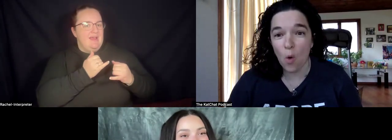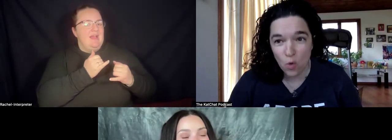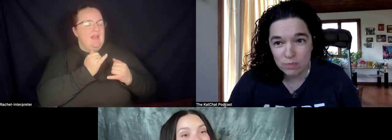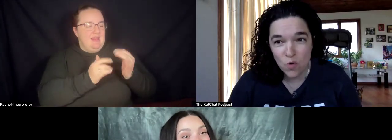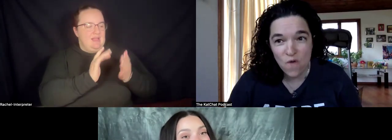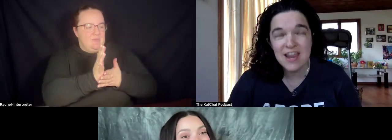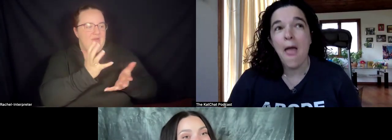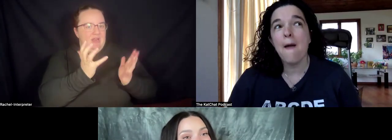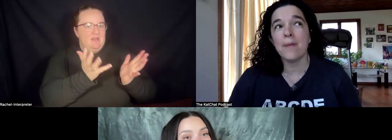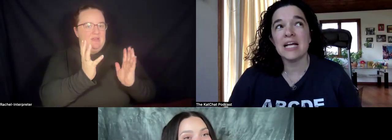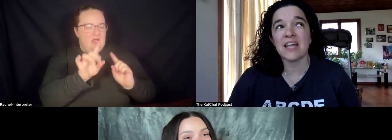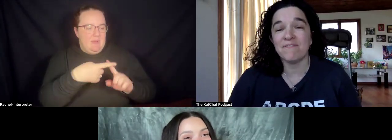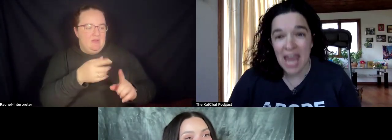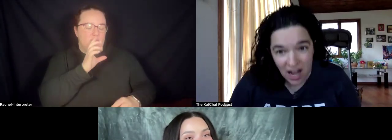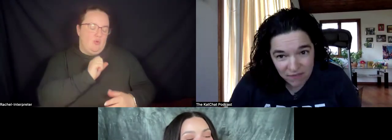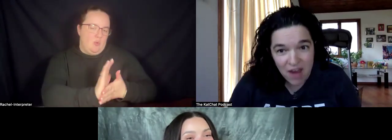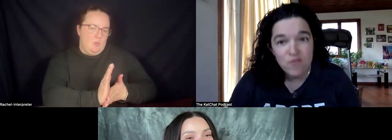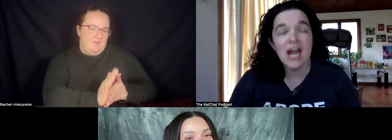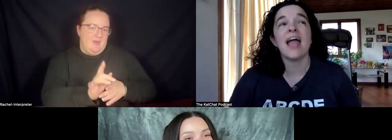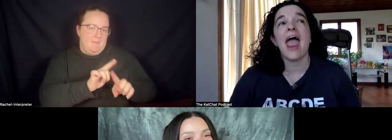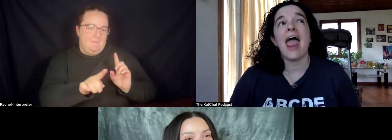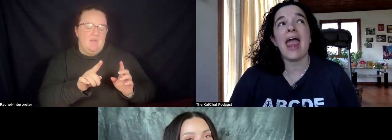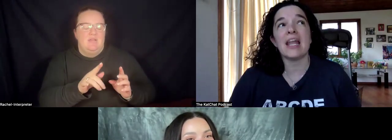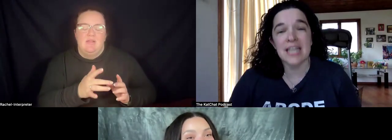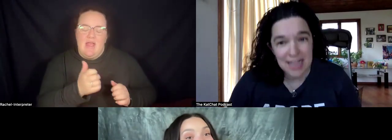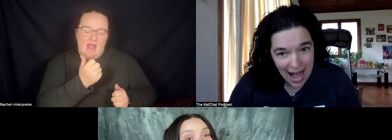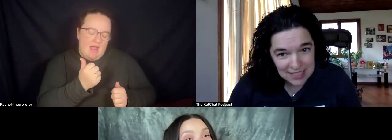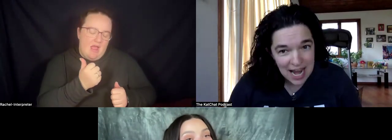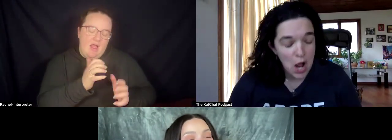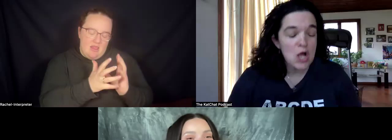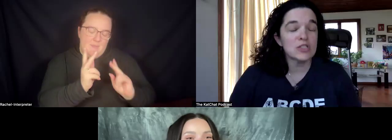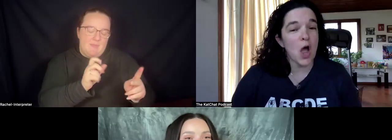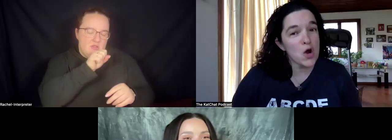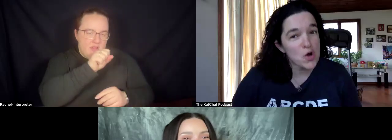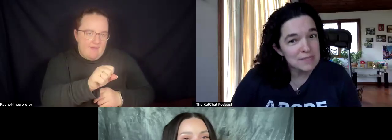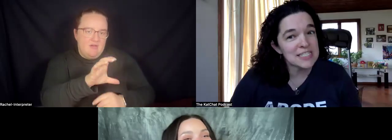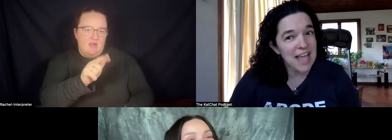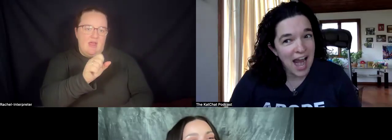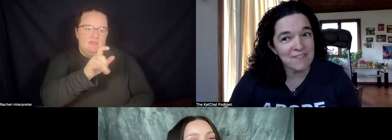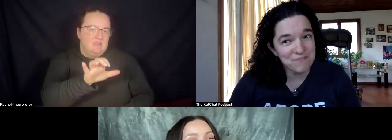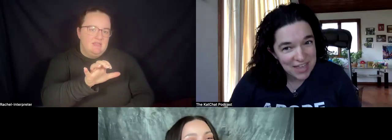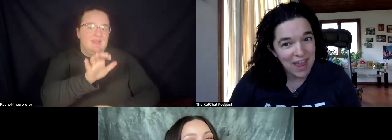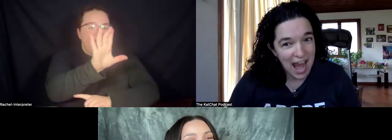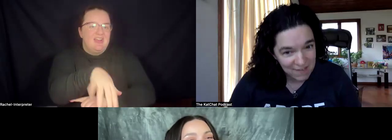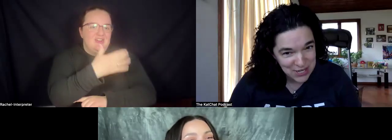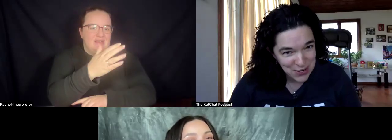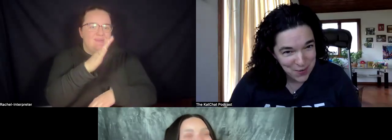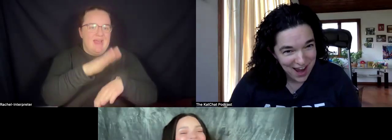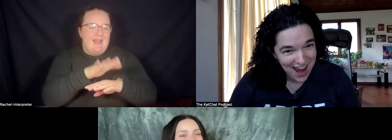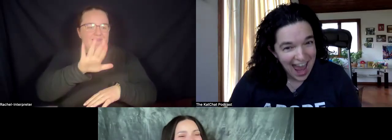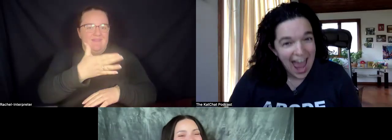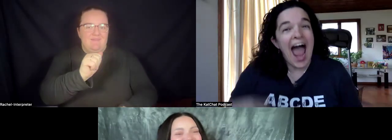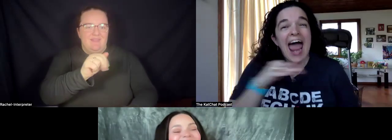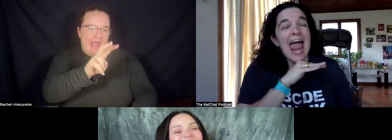know it's the old movie, but it's a band favorite and it's a classic, The Christmas on Fifth